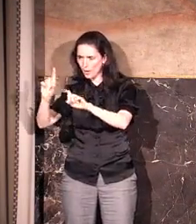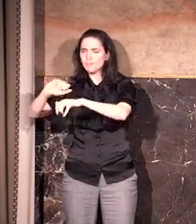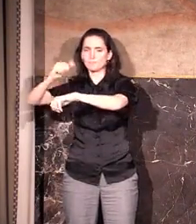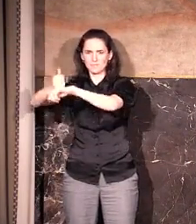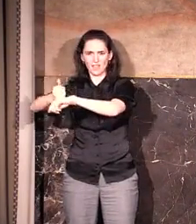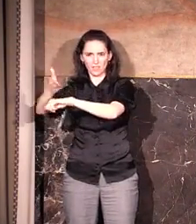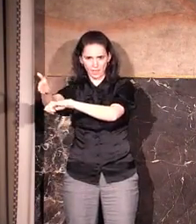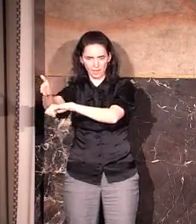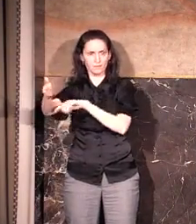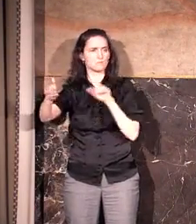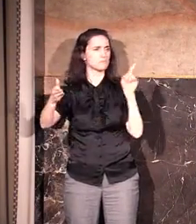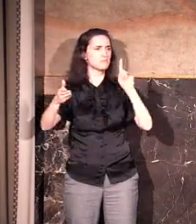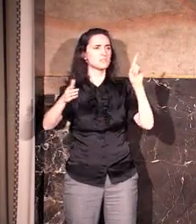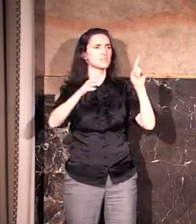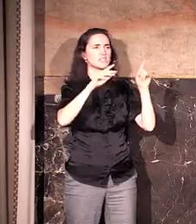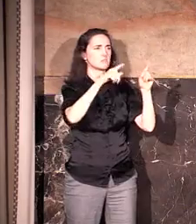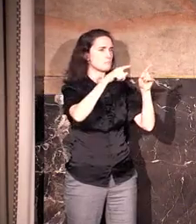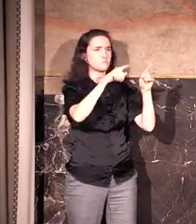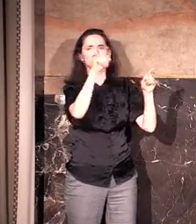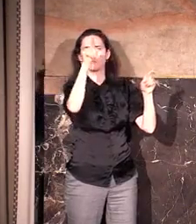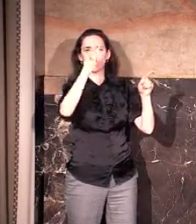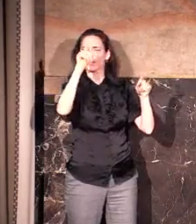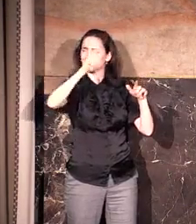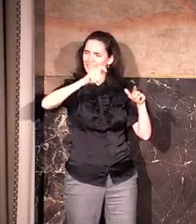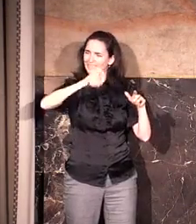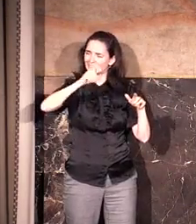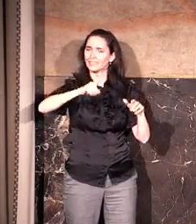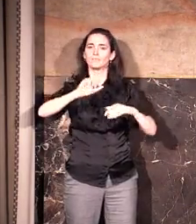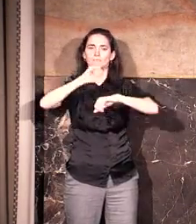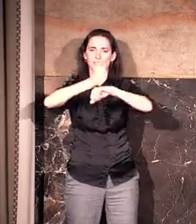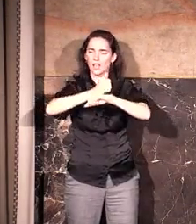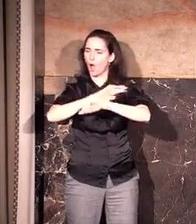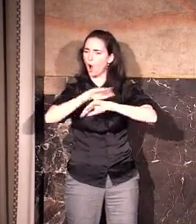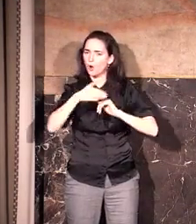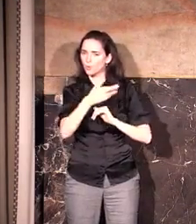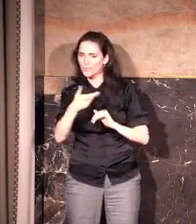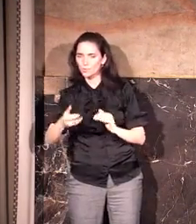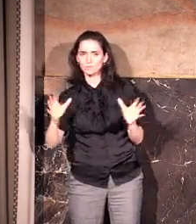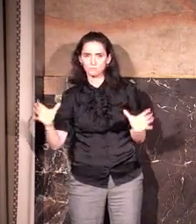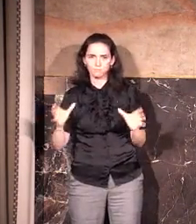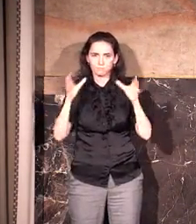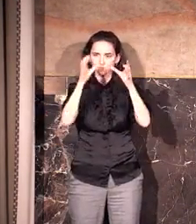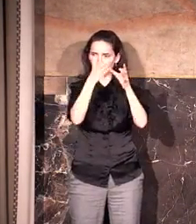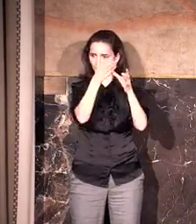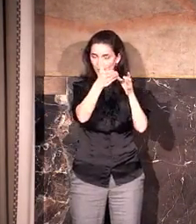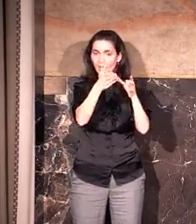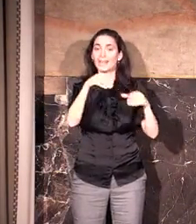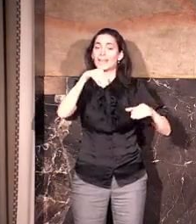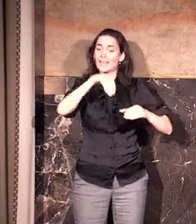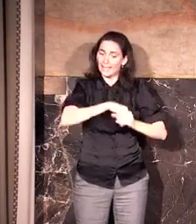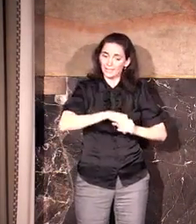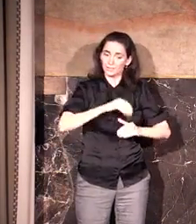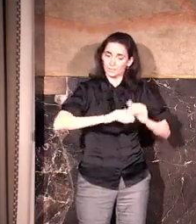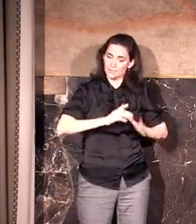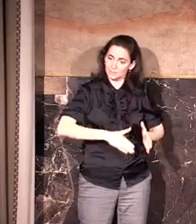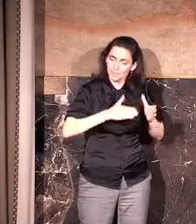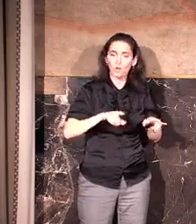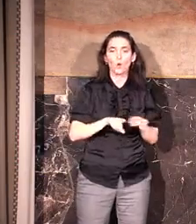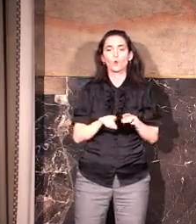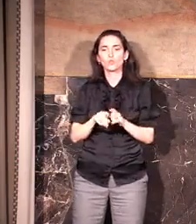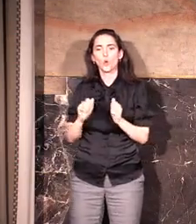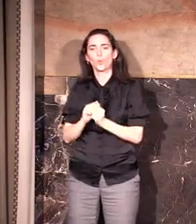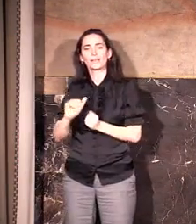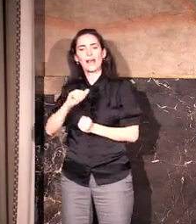place all of the planning and the resourcing necessary to get it done, both in facilities and with mobile labs that are